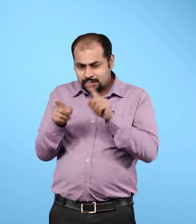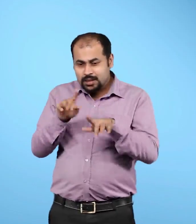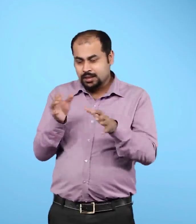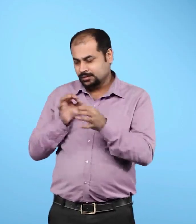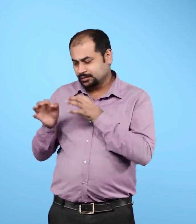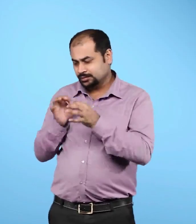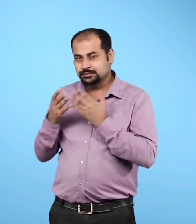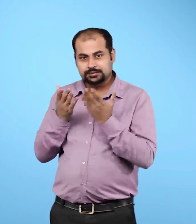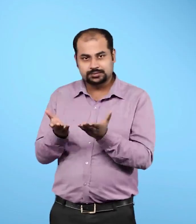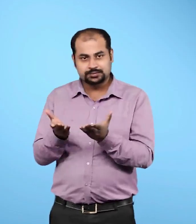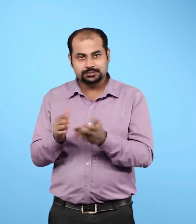previous page.